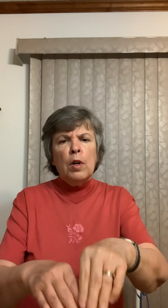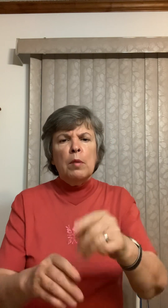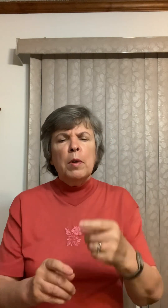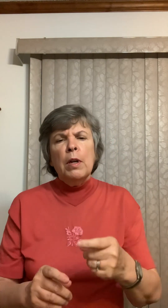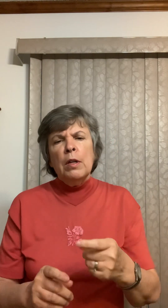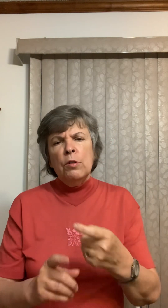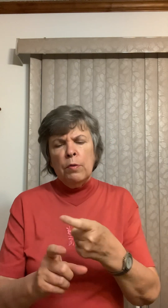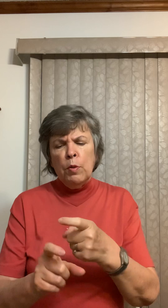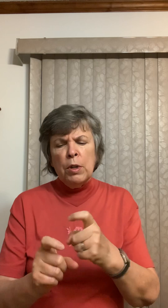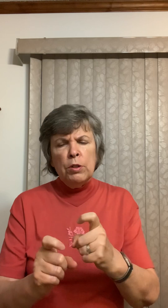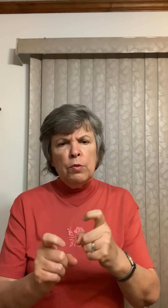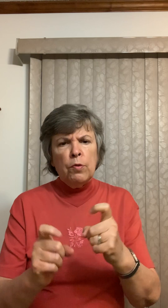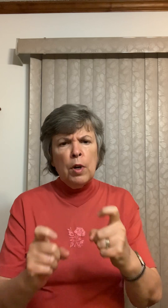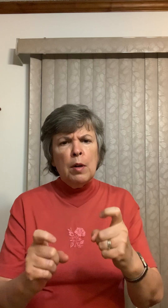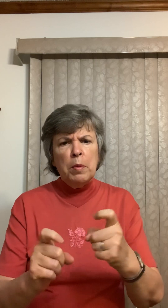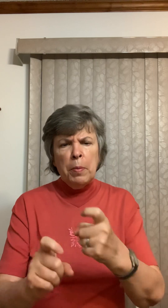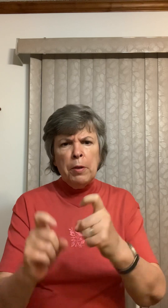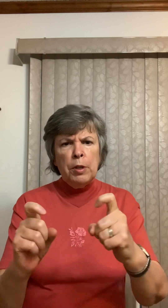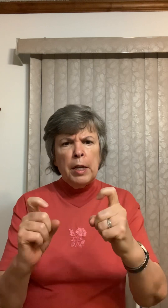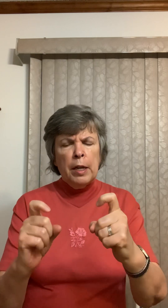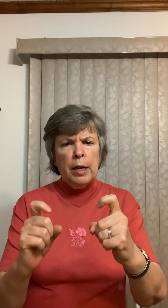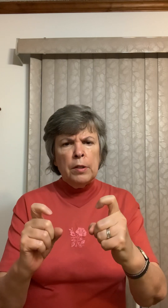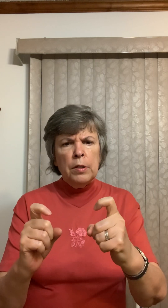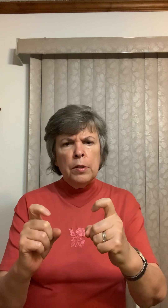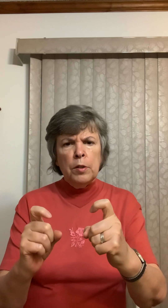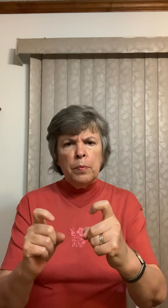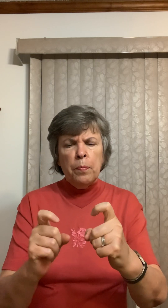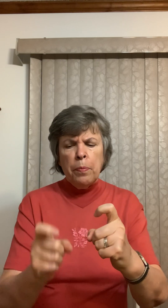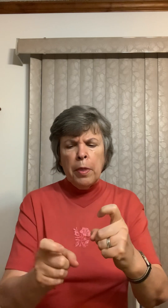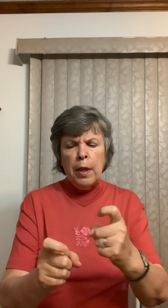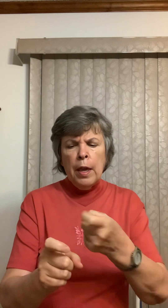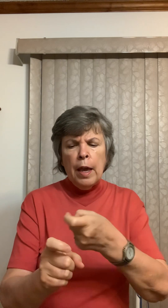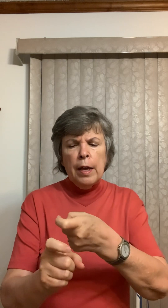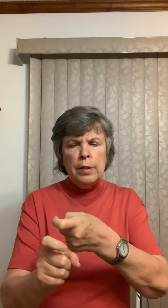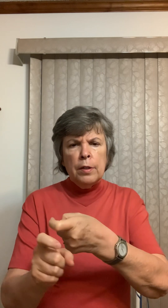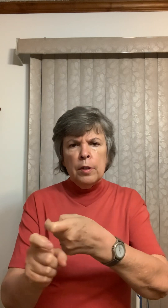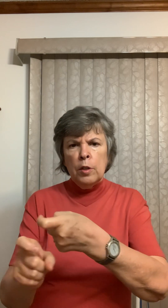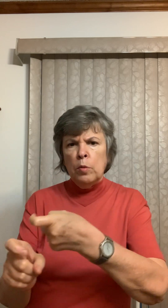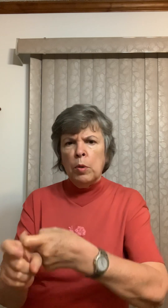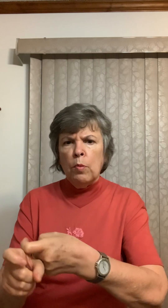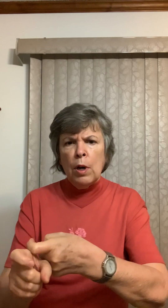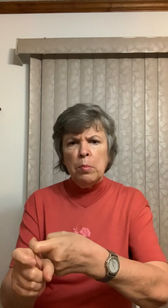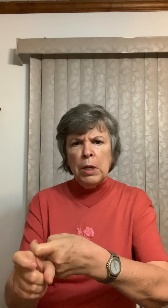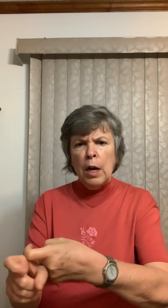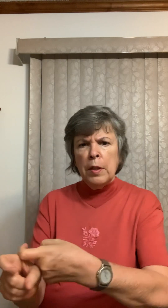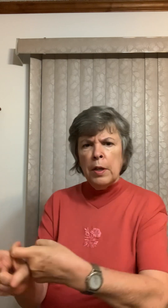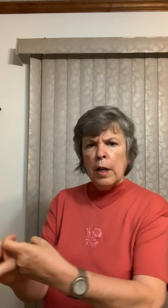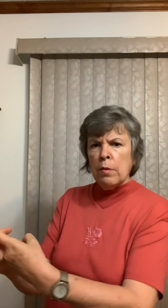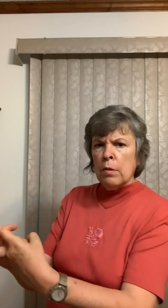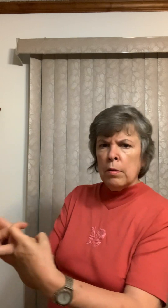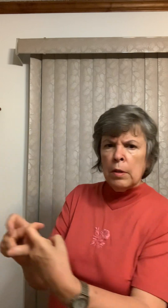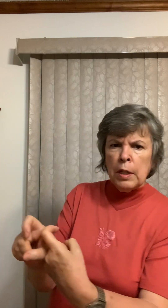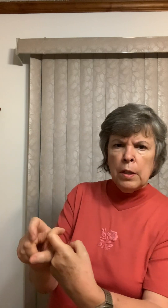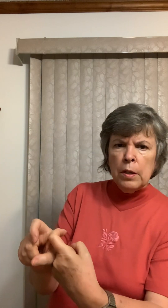From, if you want to do from, you take X's and you put one behind the other like